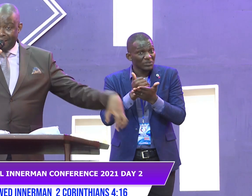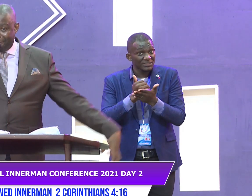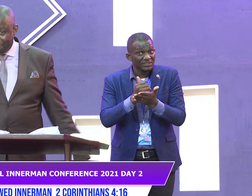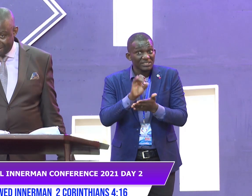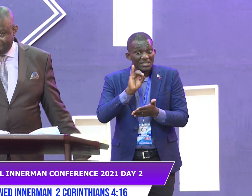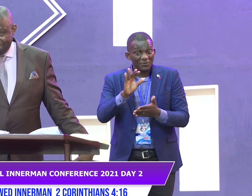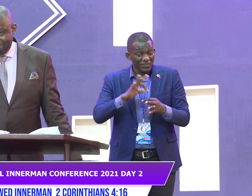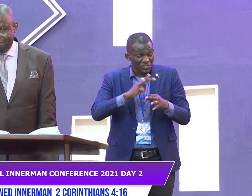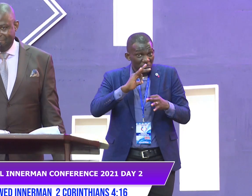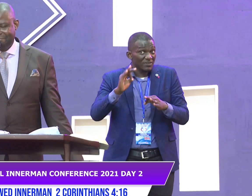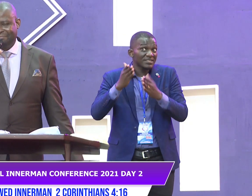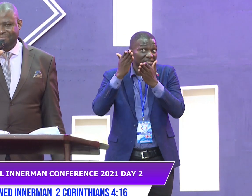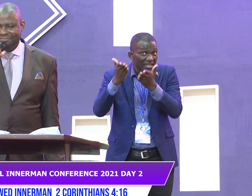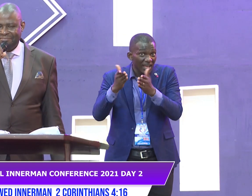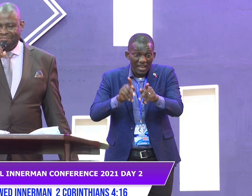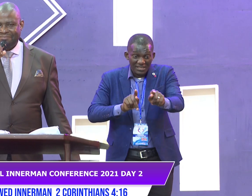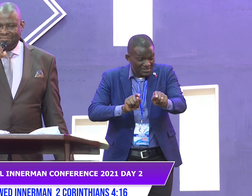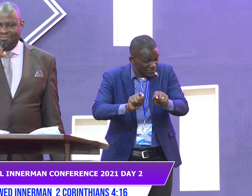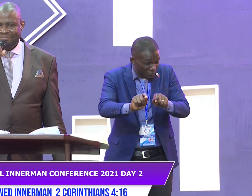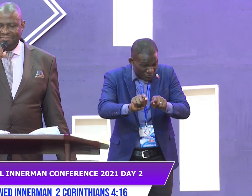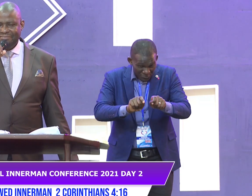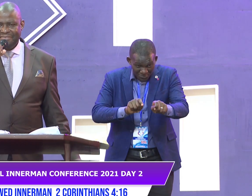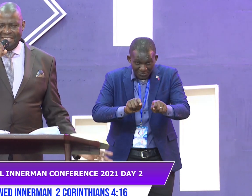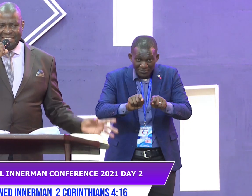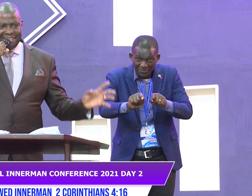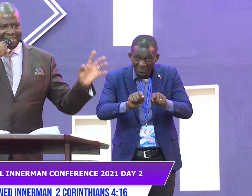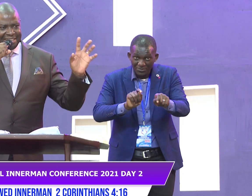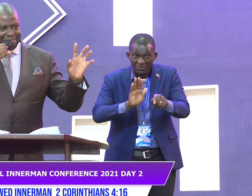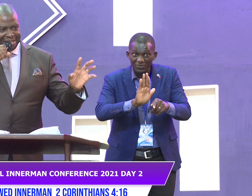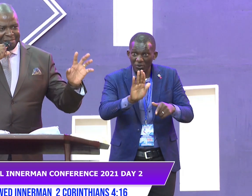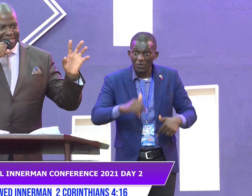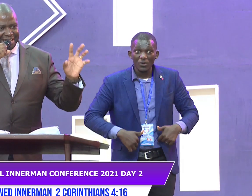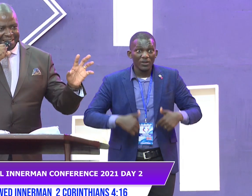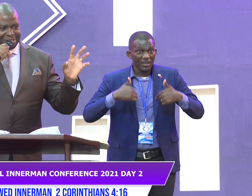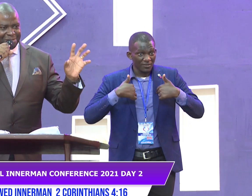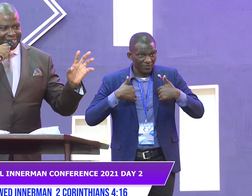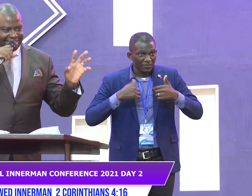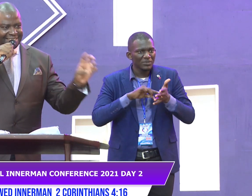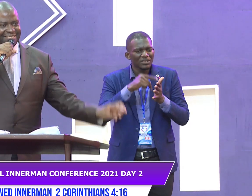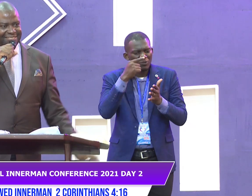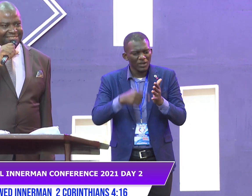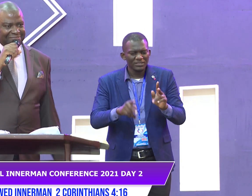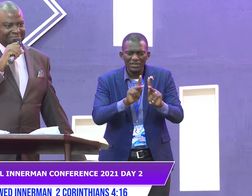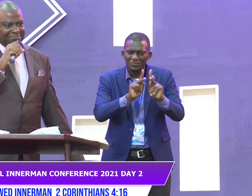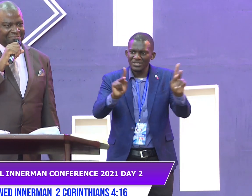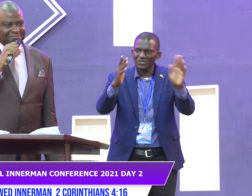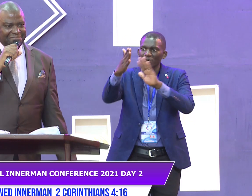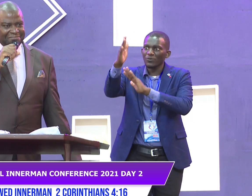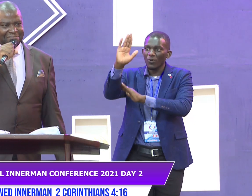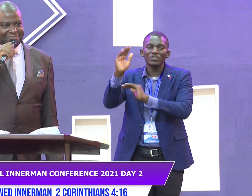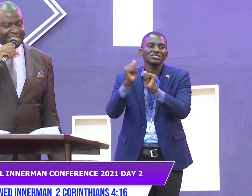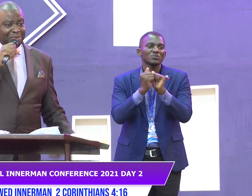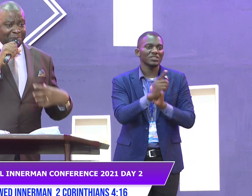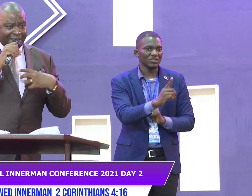inner man? Because if the Holy Spirit is there and is the one in lead, the peace of